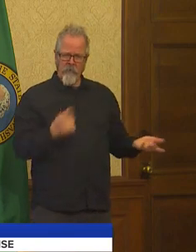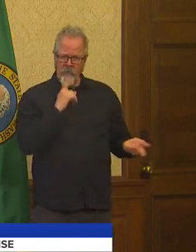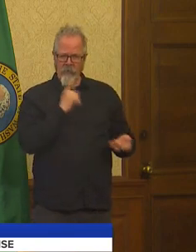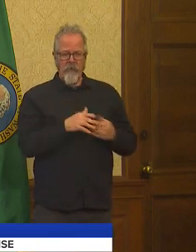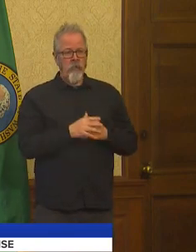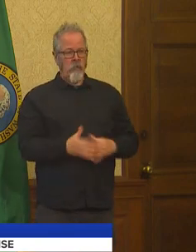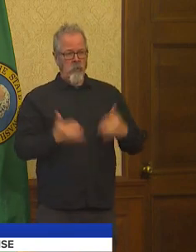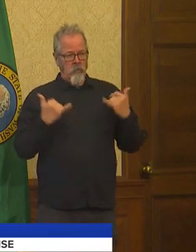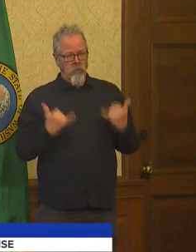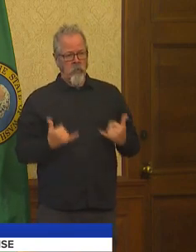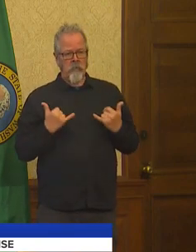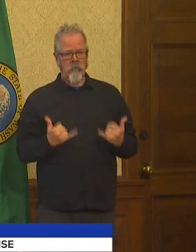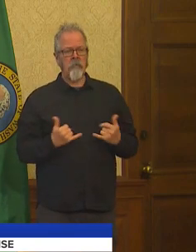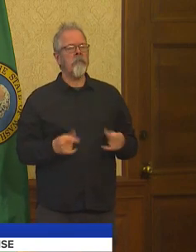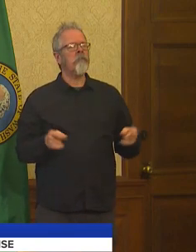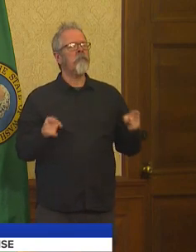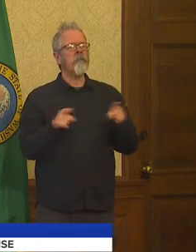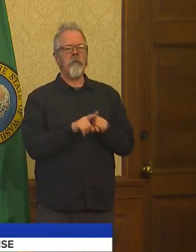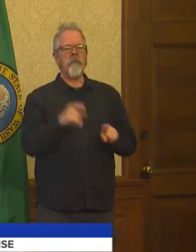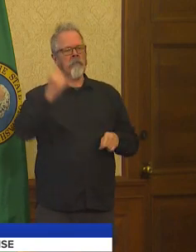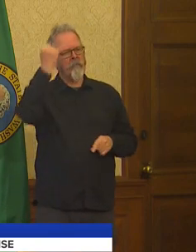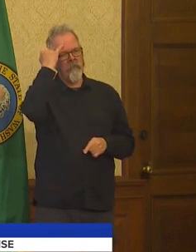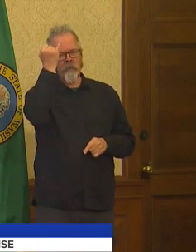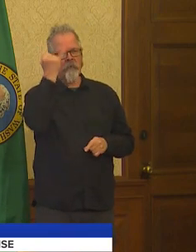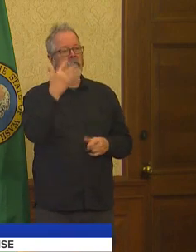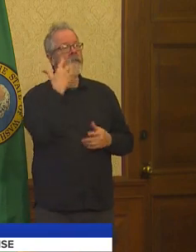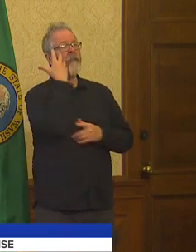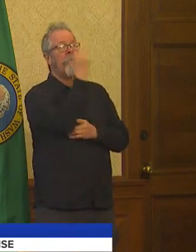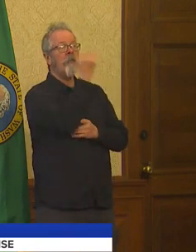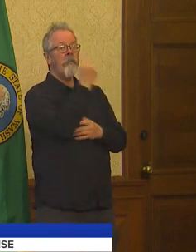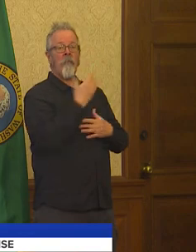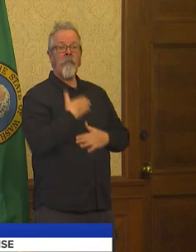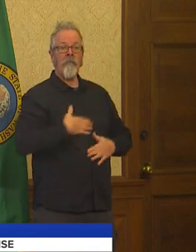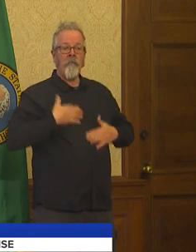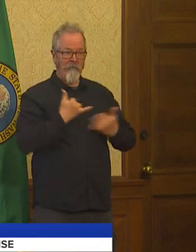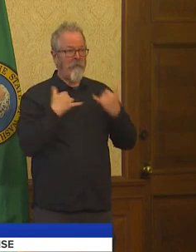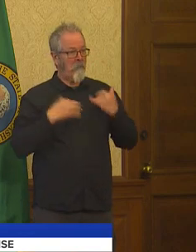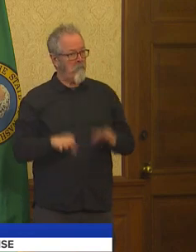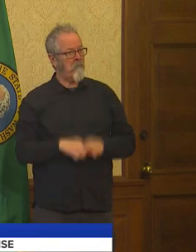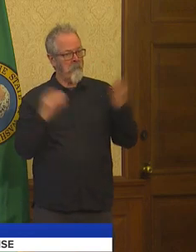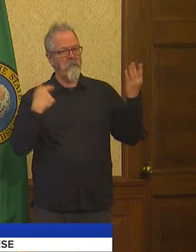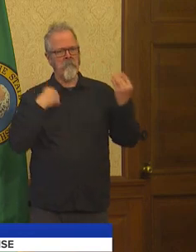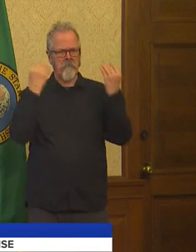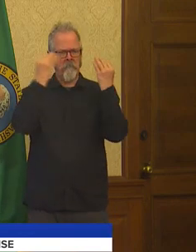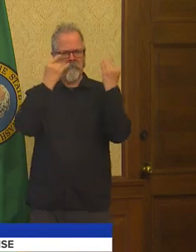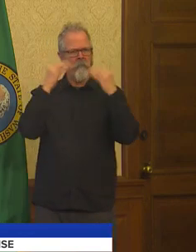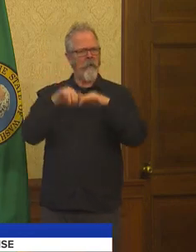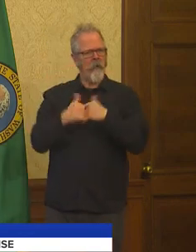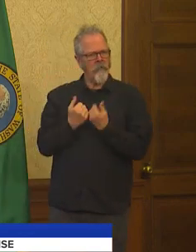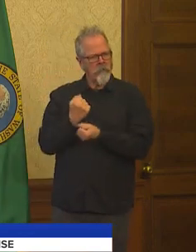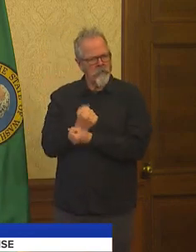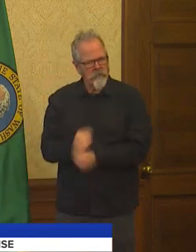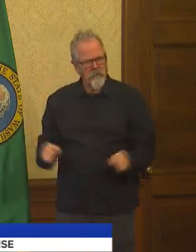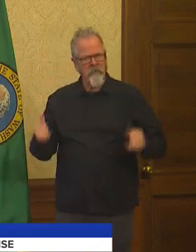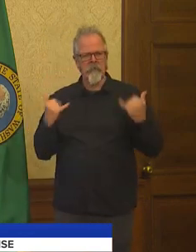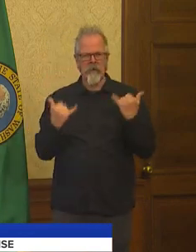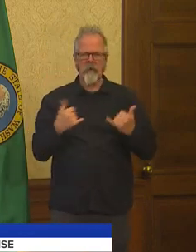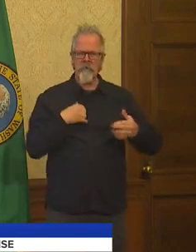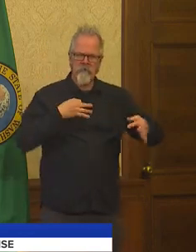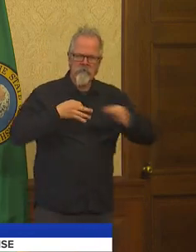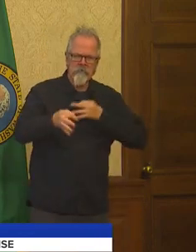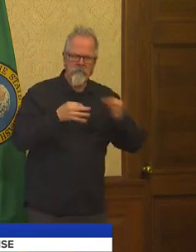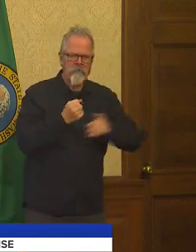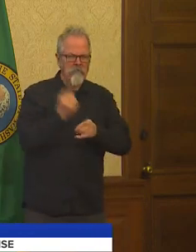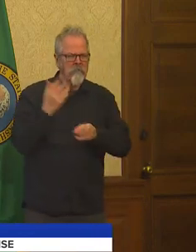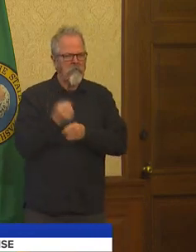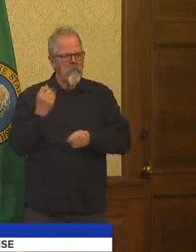about some of the protocols for weeks of figuring out how to do this in a safe way. Now, going forward, we are going to be